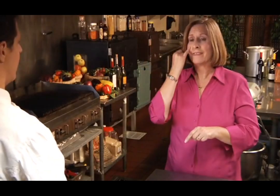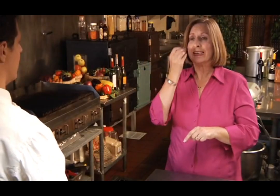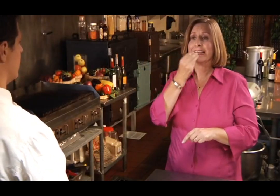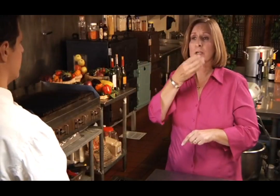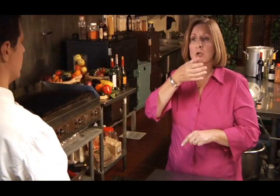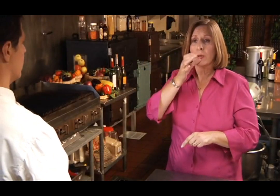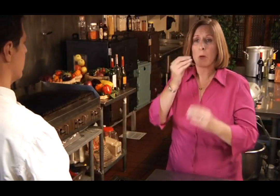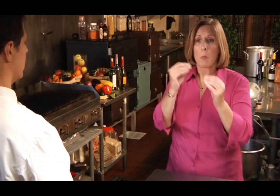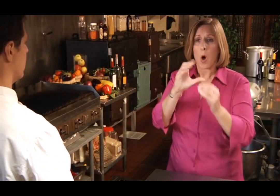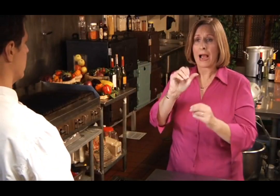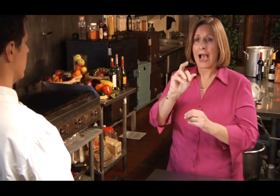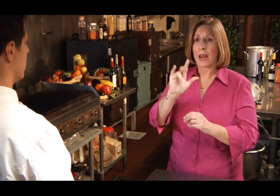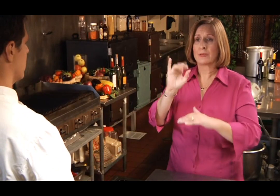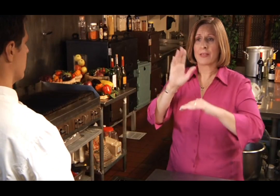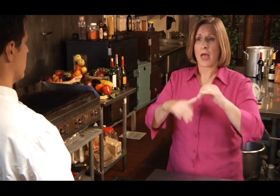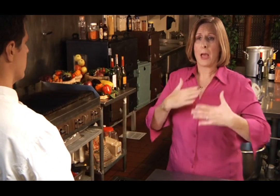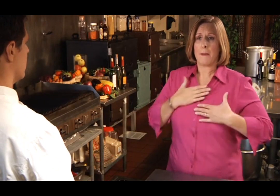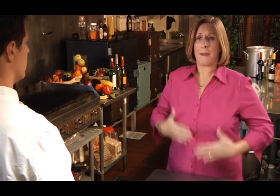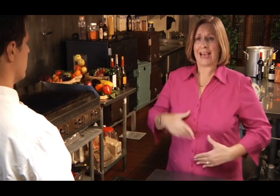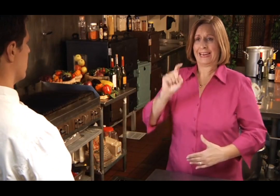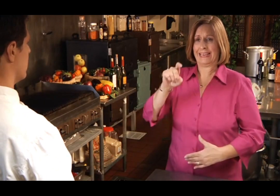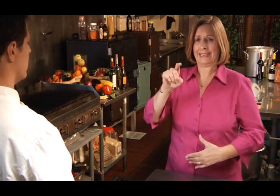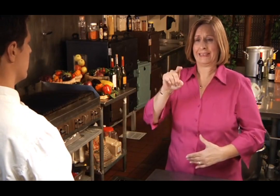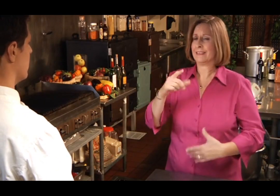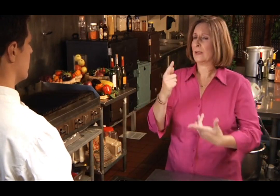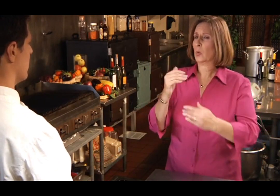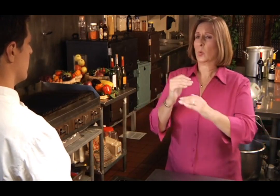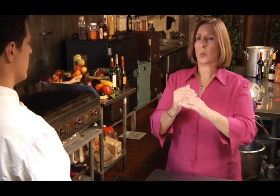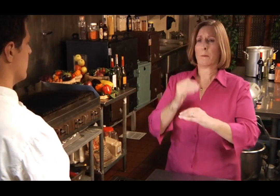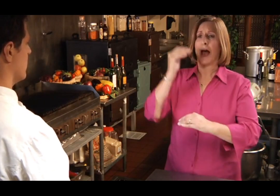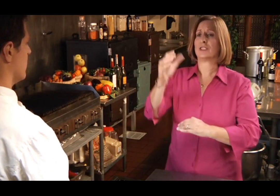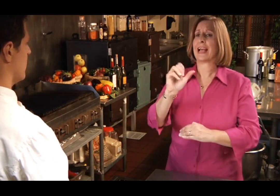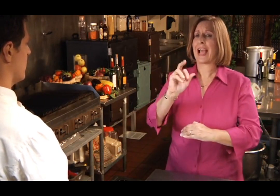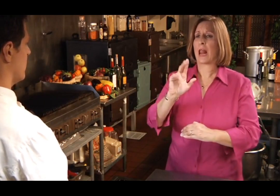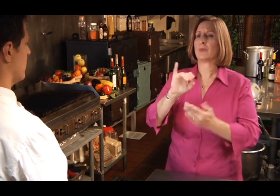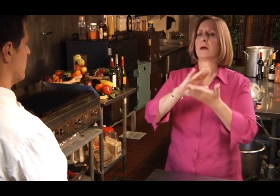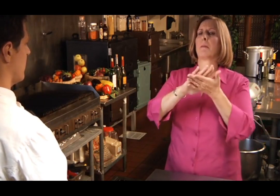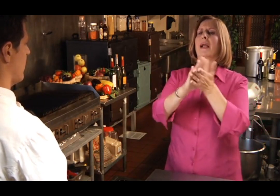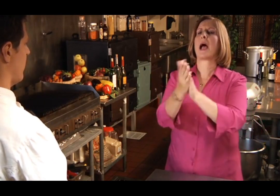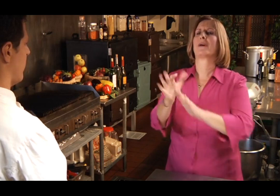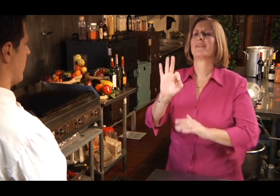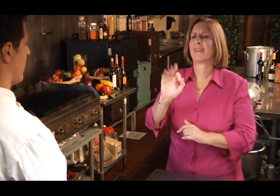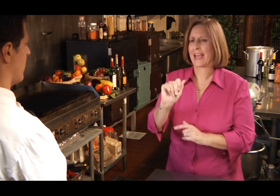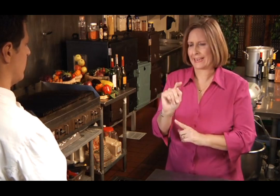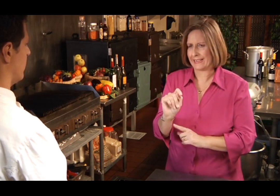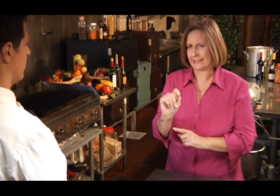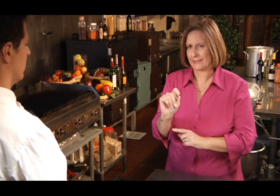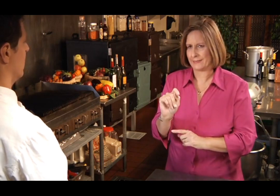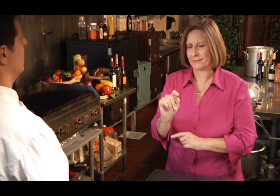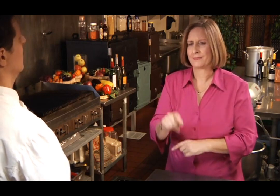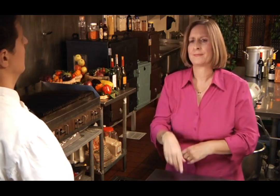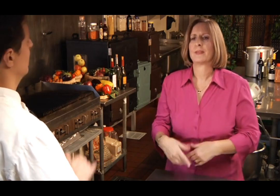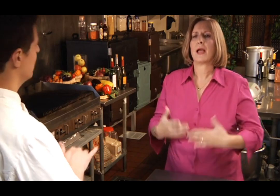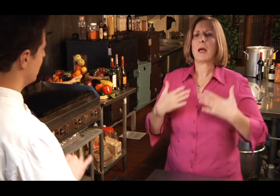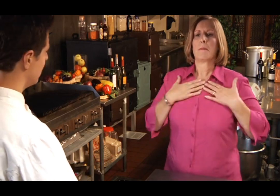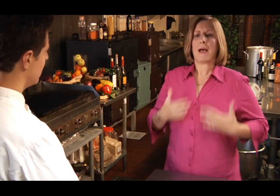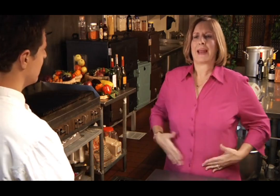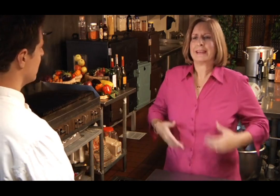However, if we consume more calories than our bodies need to function, the excess calories will convert to body fat. Our